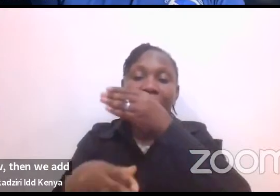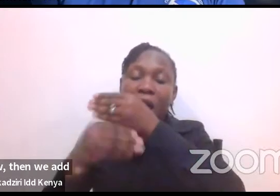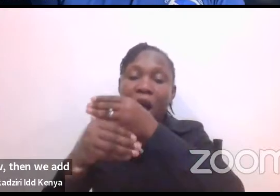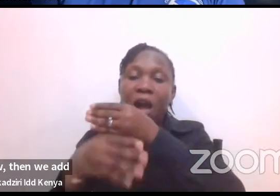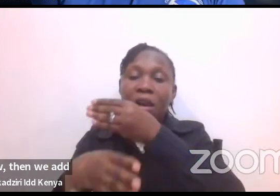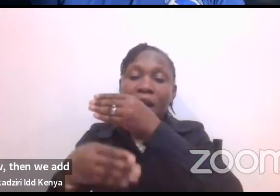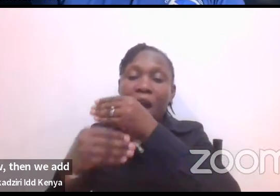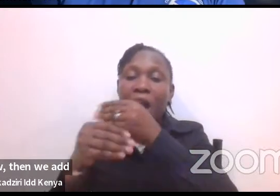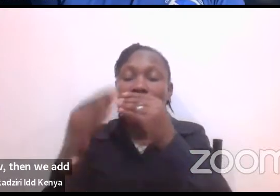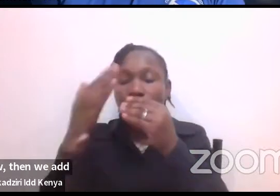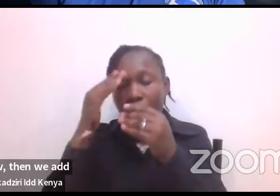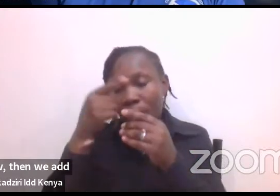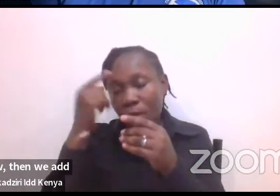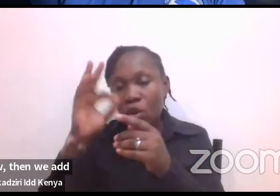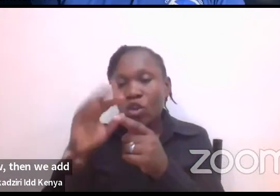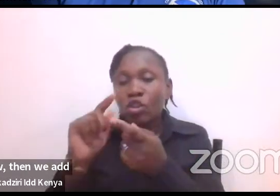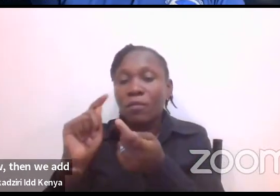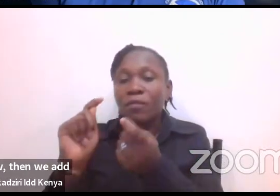transition,